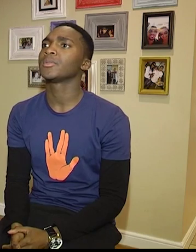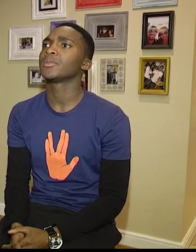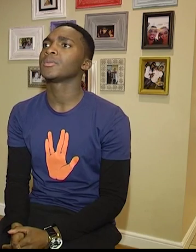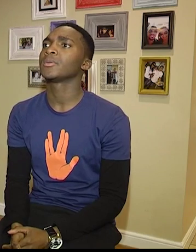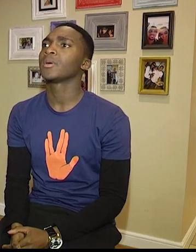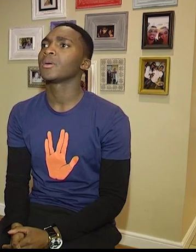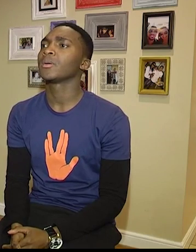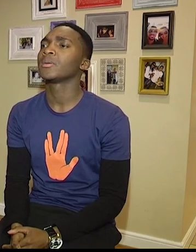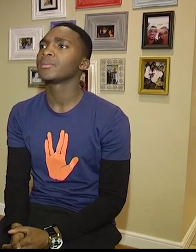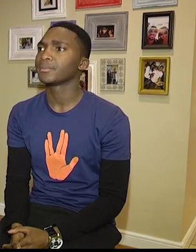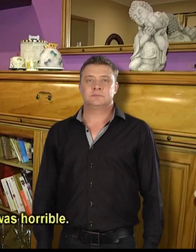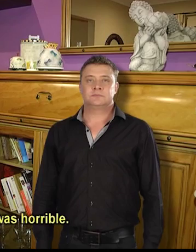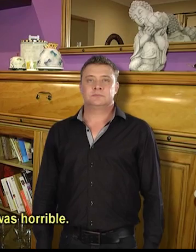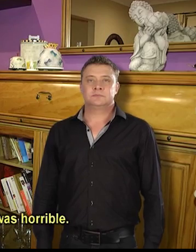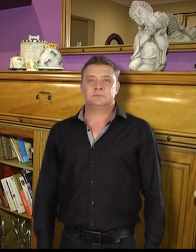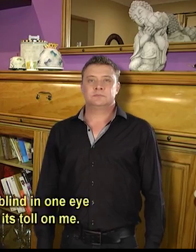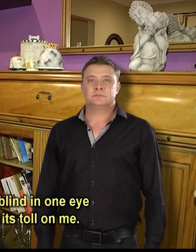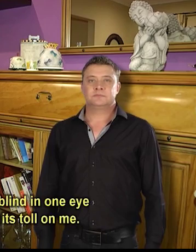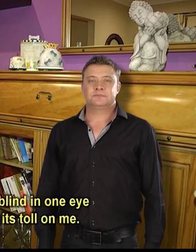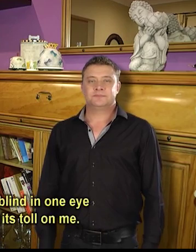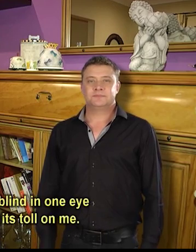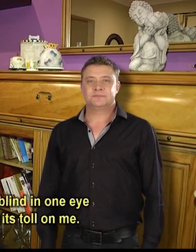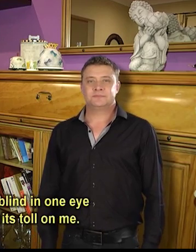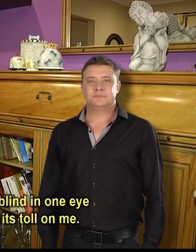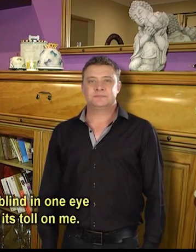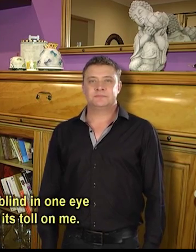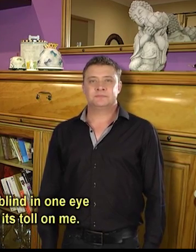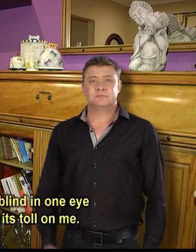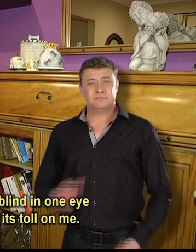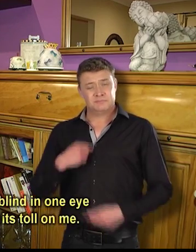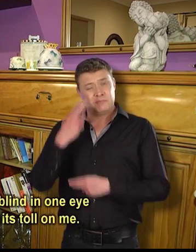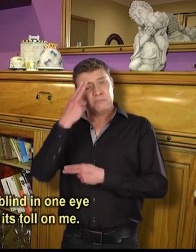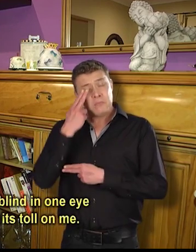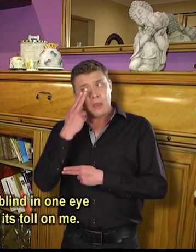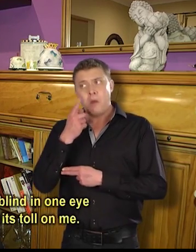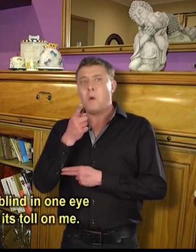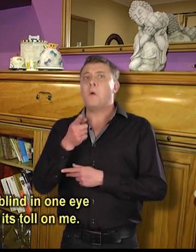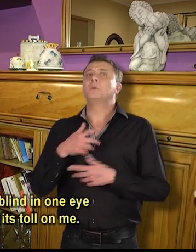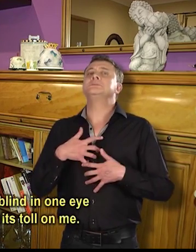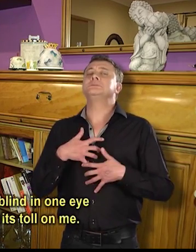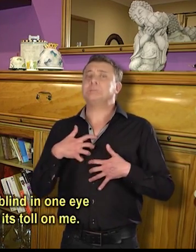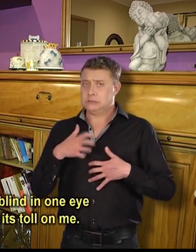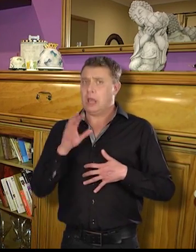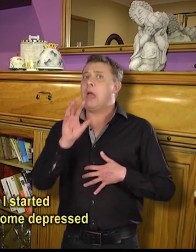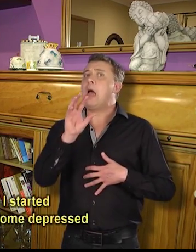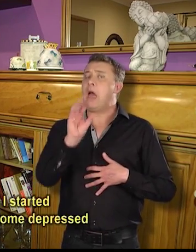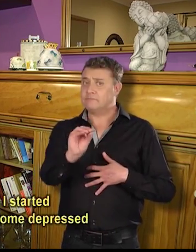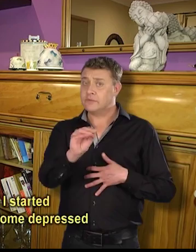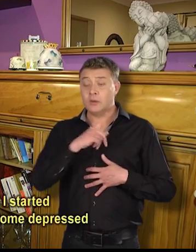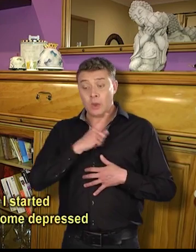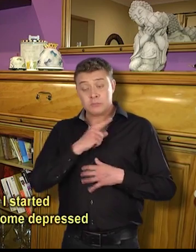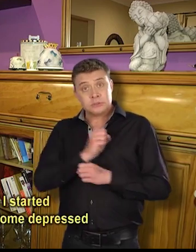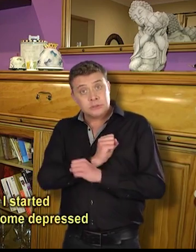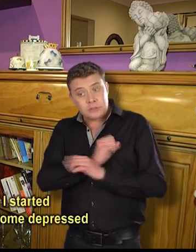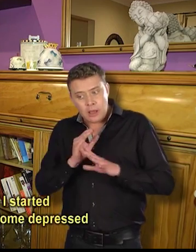It was horrible because to be blind in one eye took a lot of stress out of me, and I just